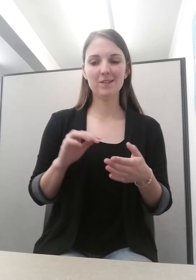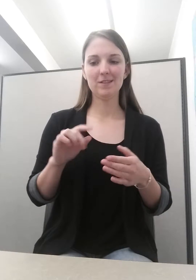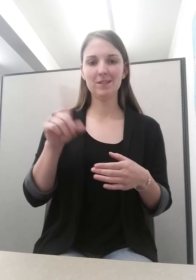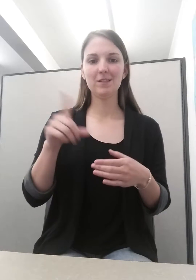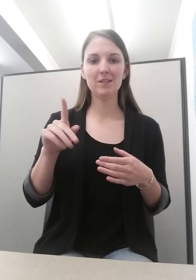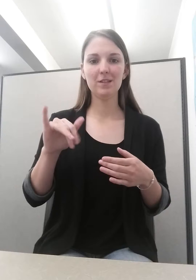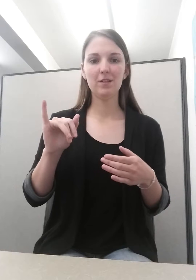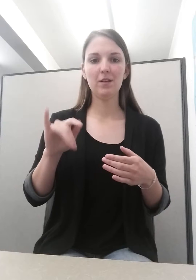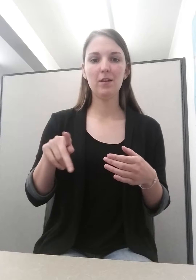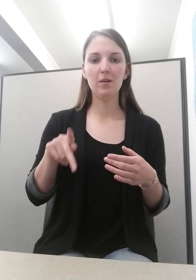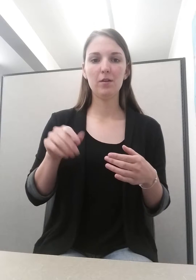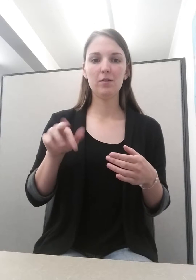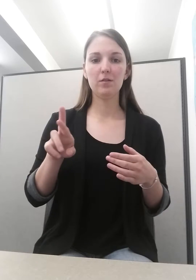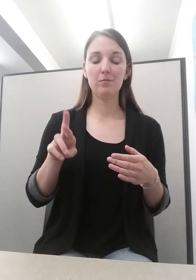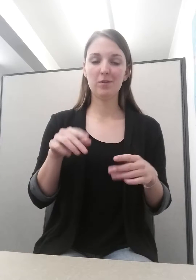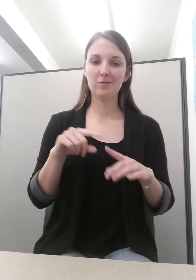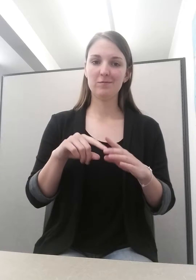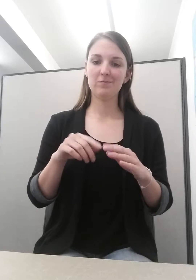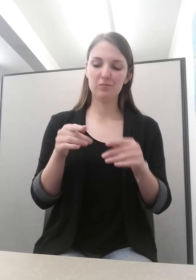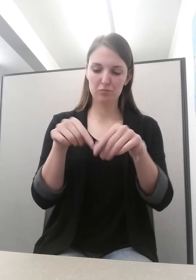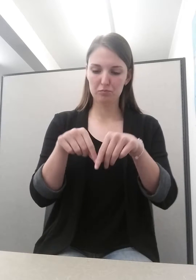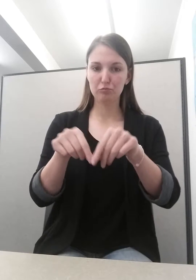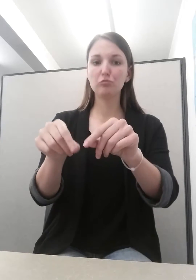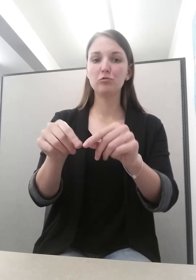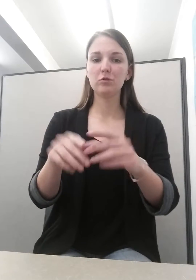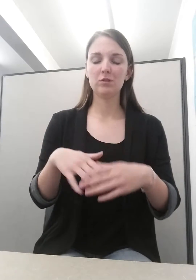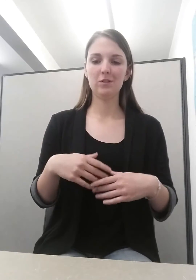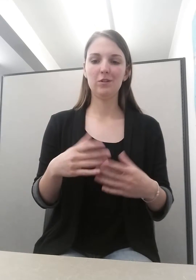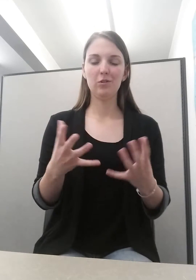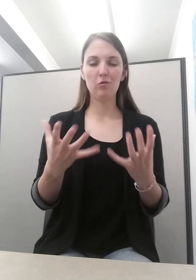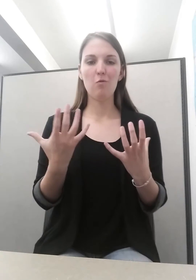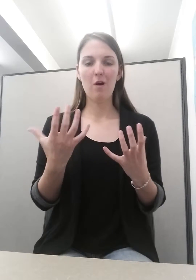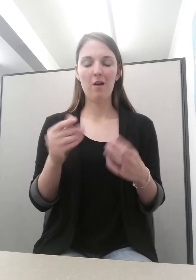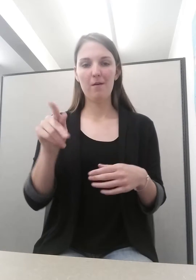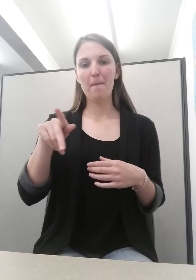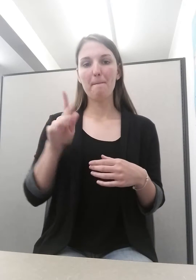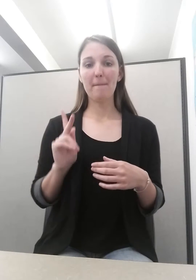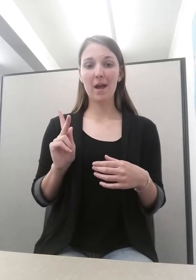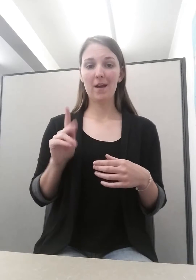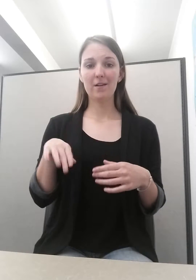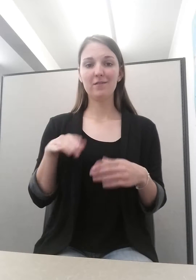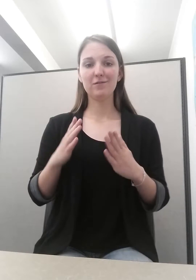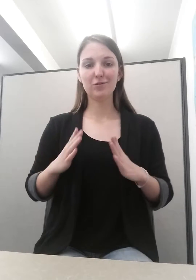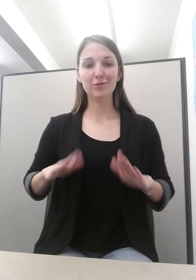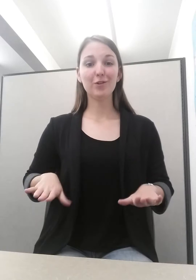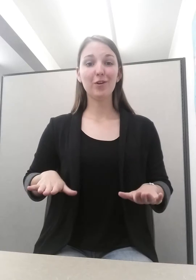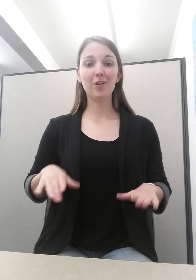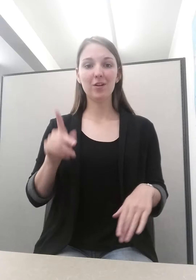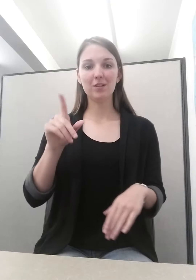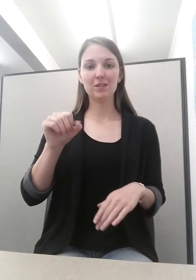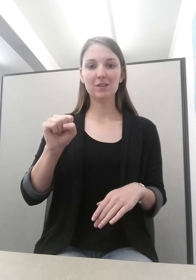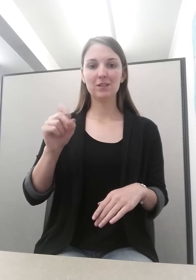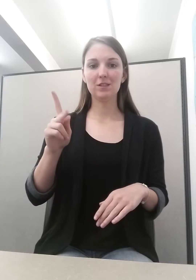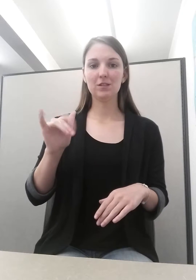a skirt and we're going to have the zipper in the back of the skirt. The skirt therefore is going to have an opening